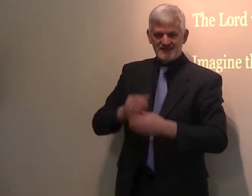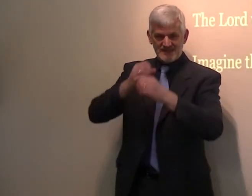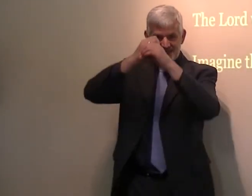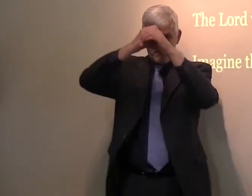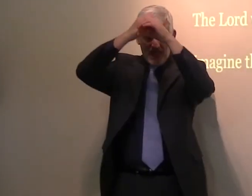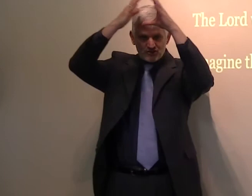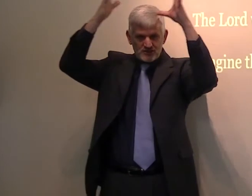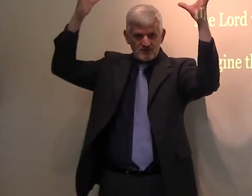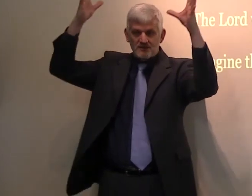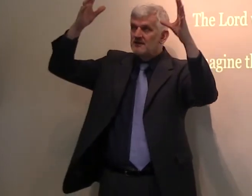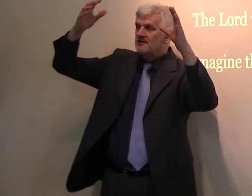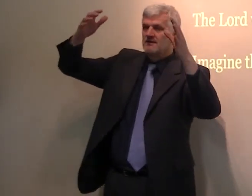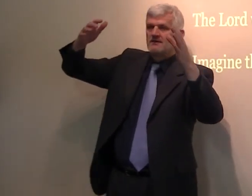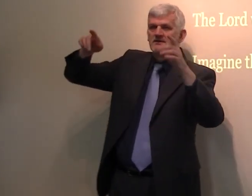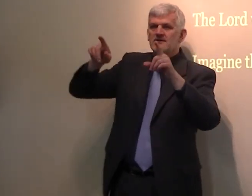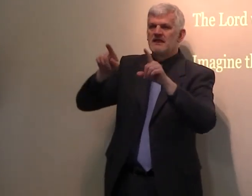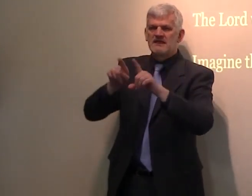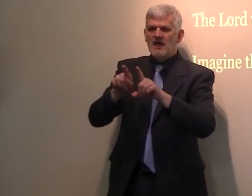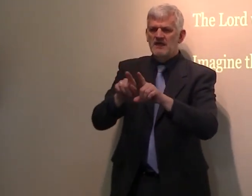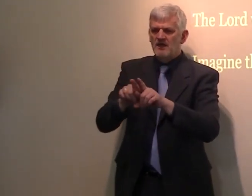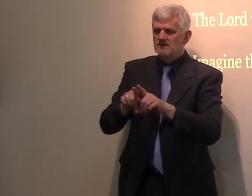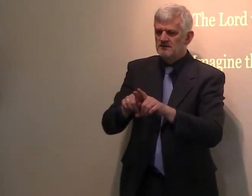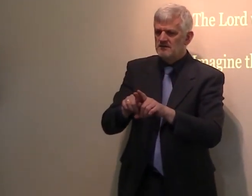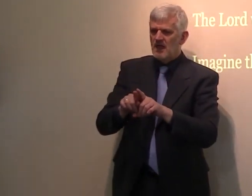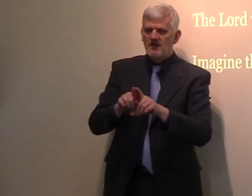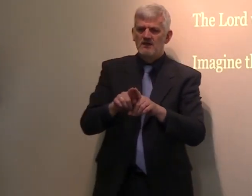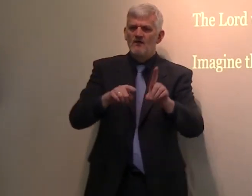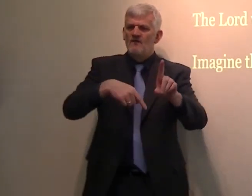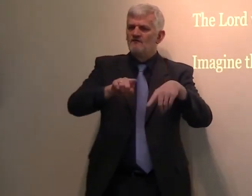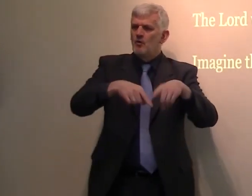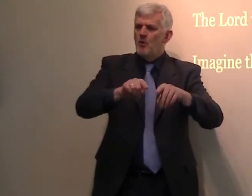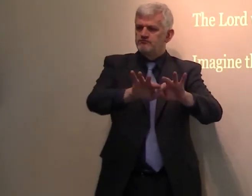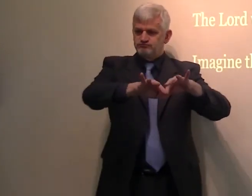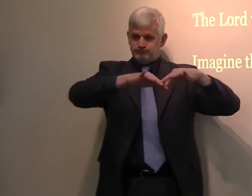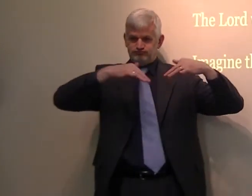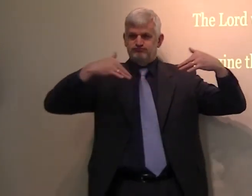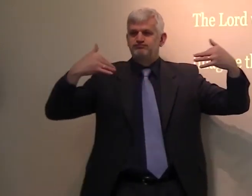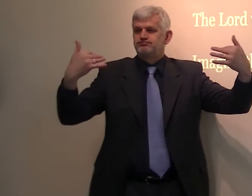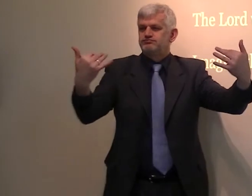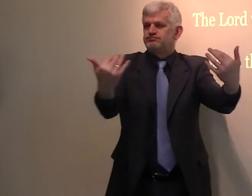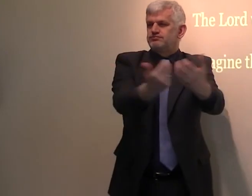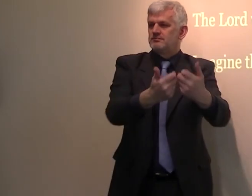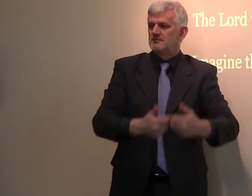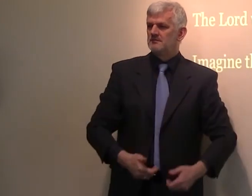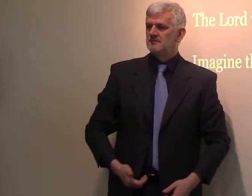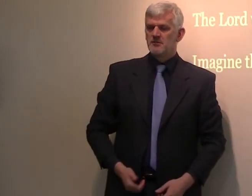the announcer spelling your name before millions of saints and